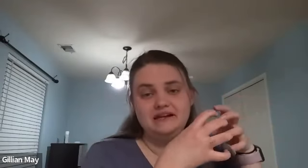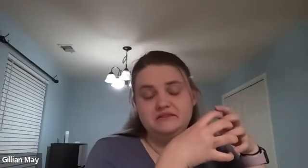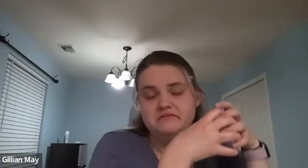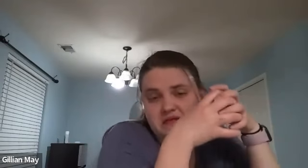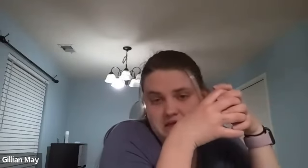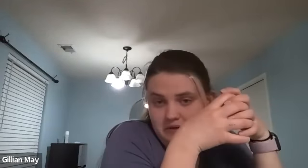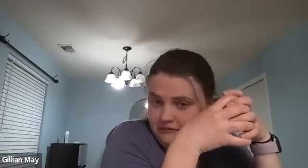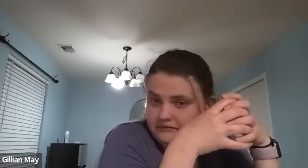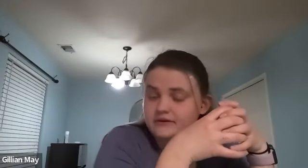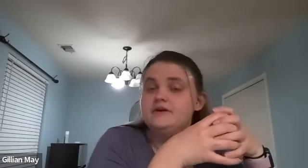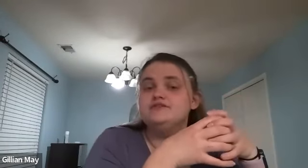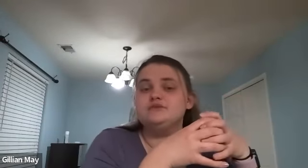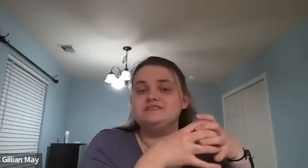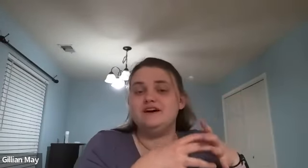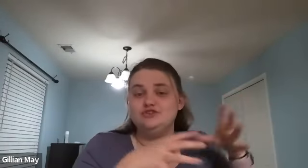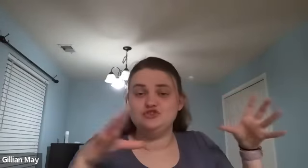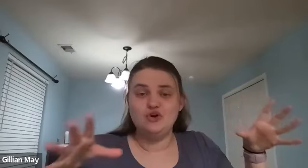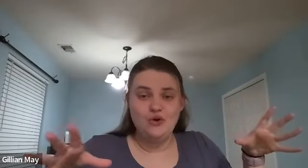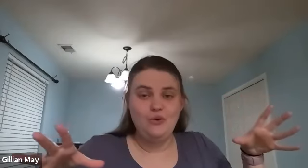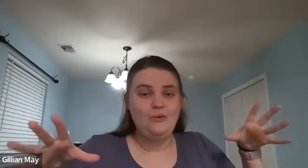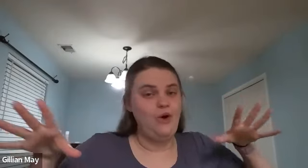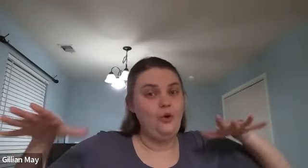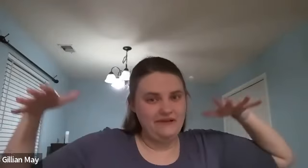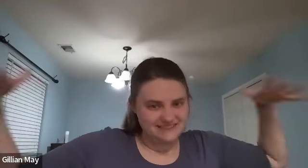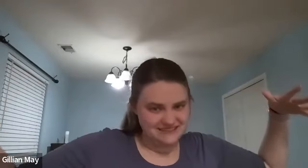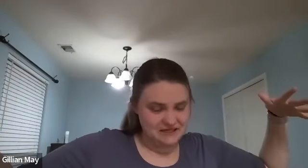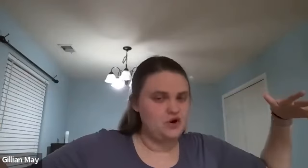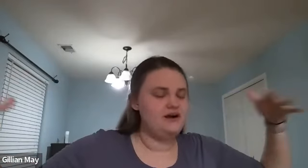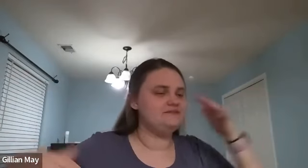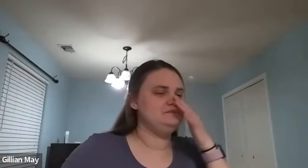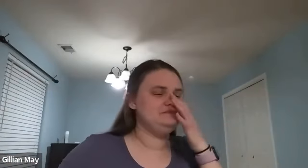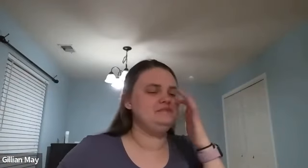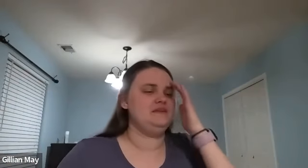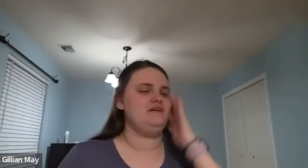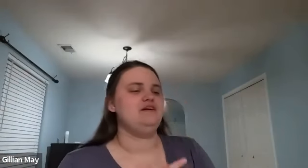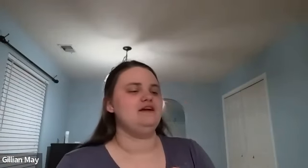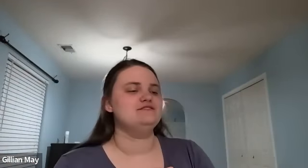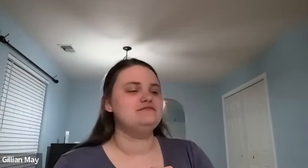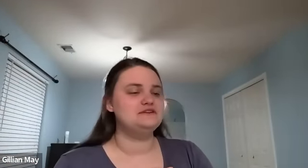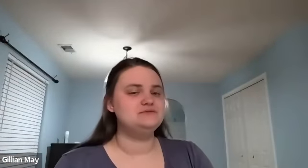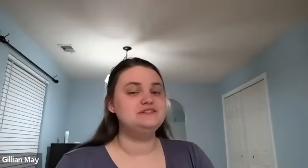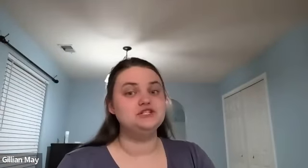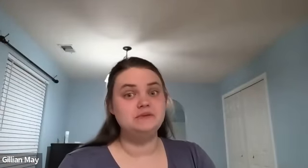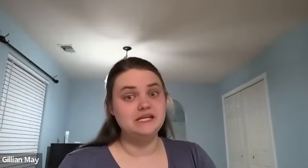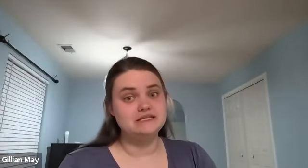a theme, so it's not so open and broad. Okay, so the first one should be